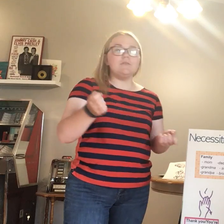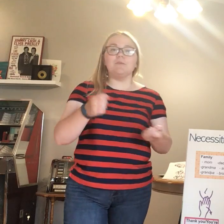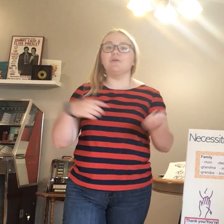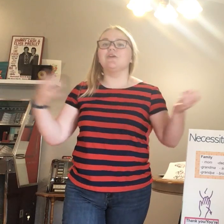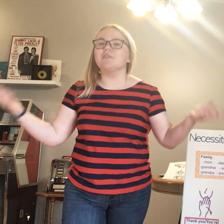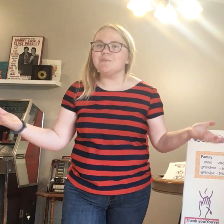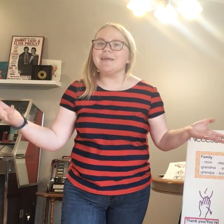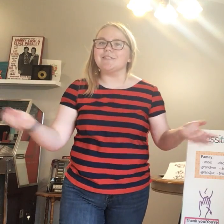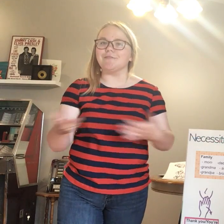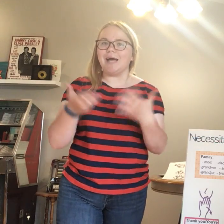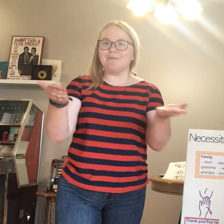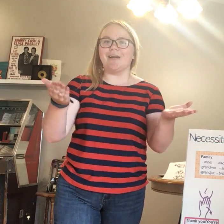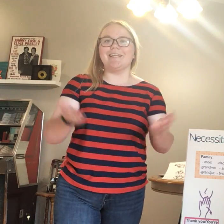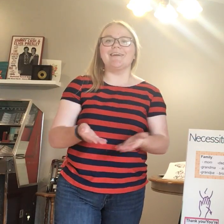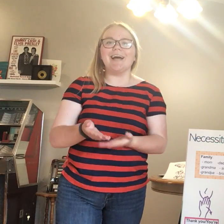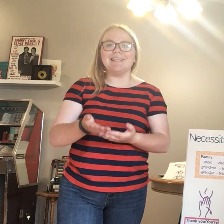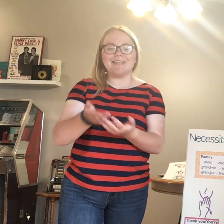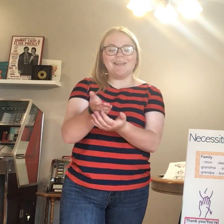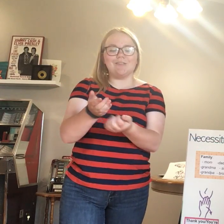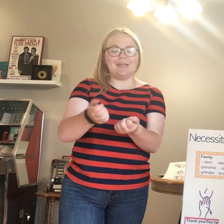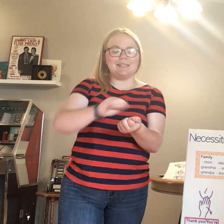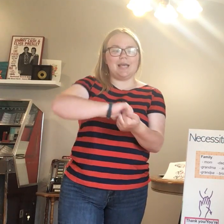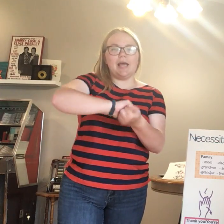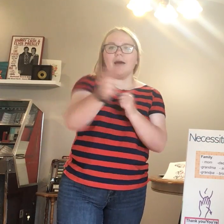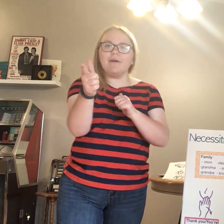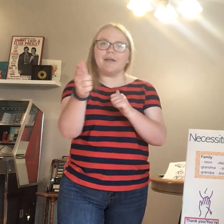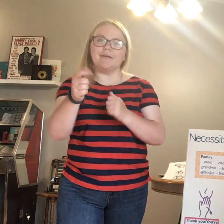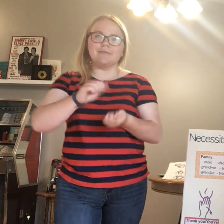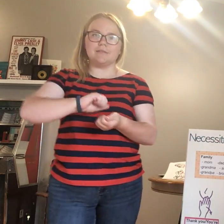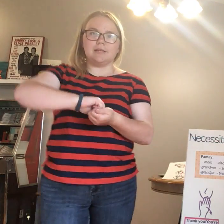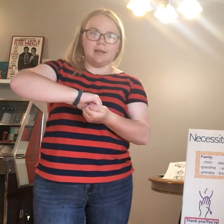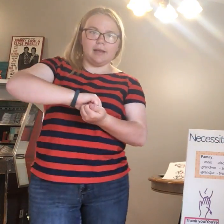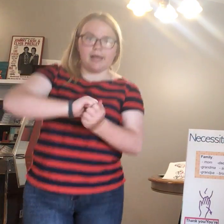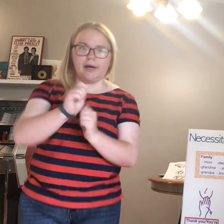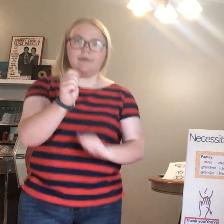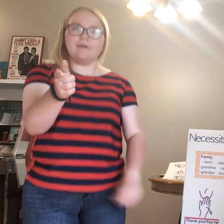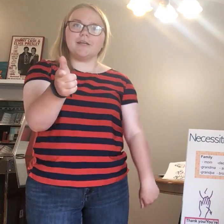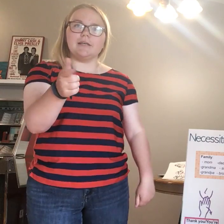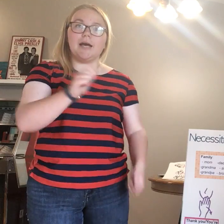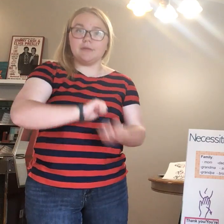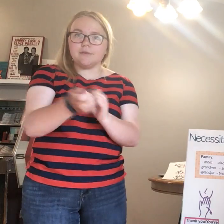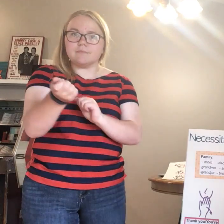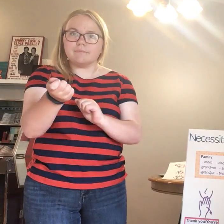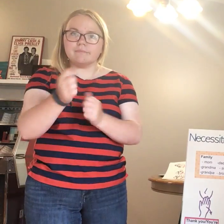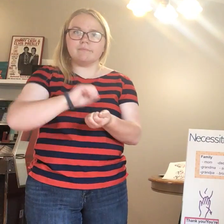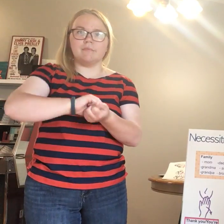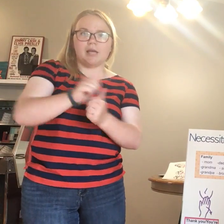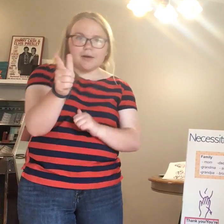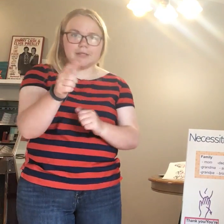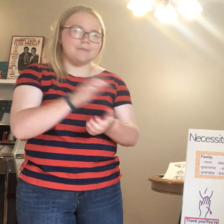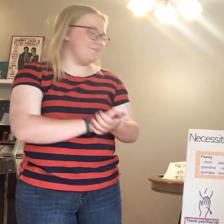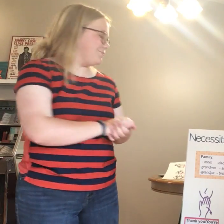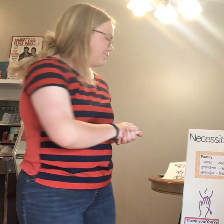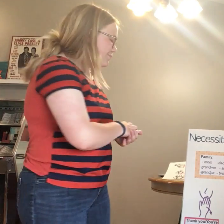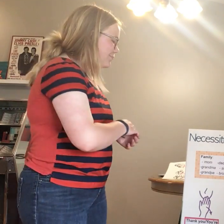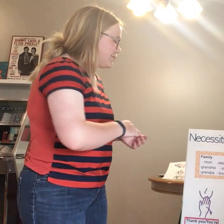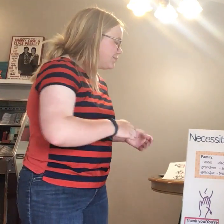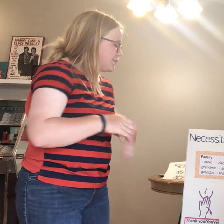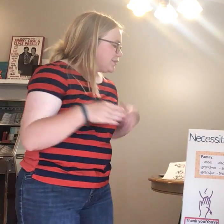point to whoever you're speaking to. I'm talking to you guys. So I can say, how are you? How, right? How are you? How are you?